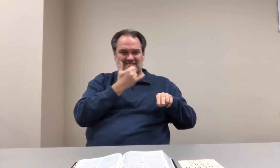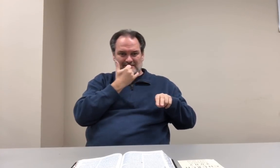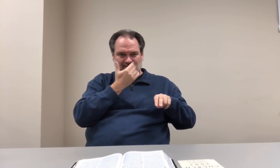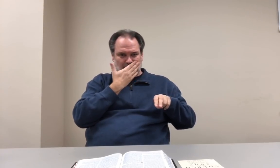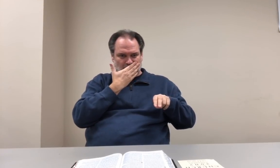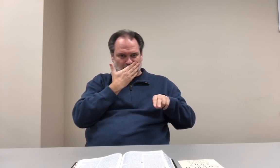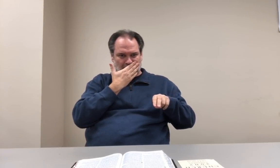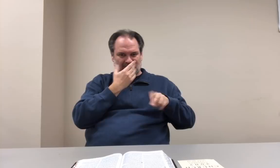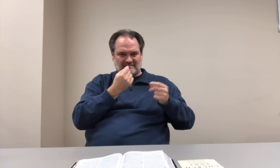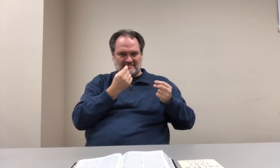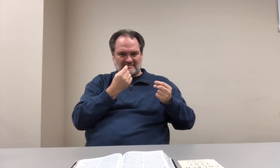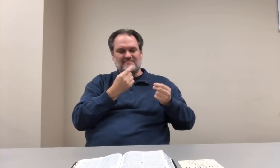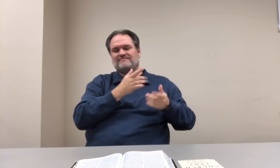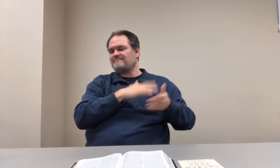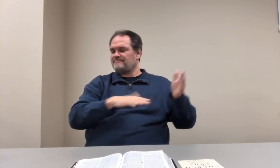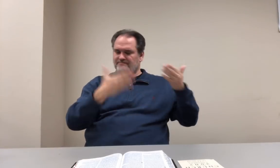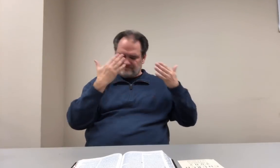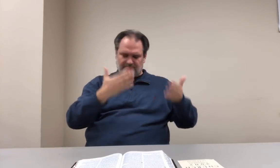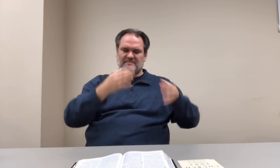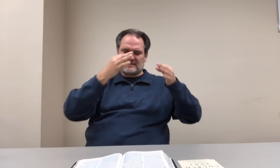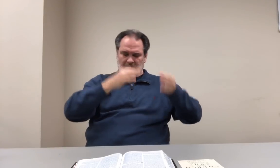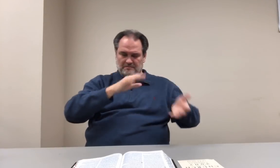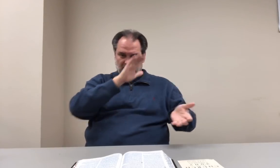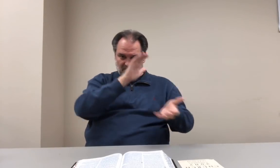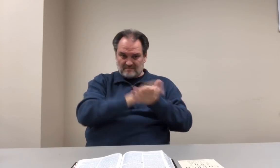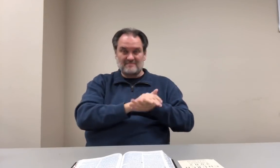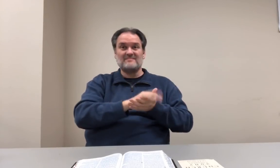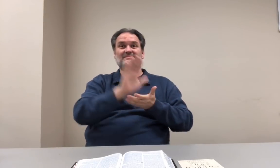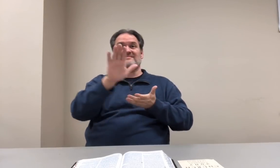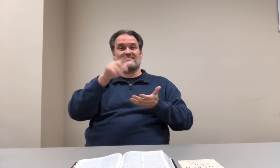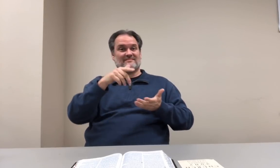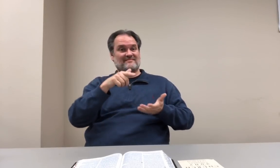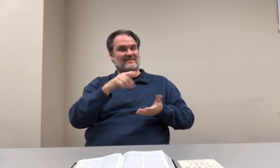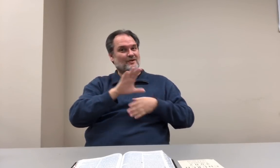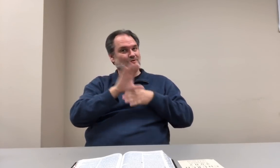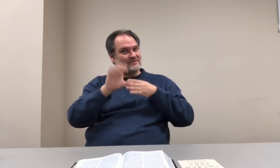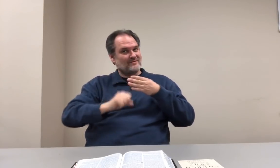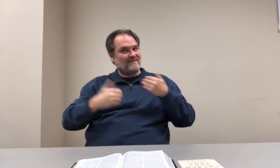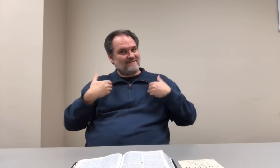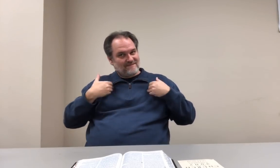it was this. Nobody in here thought, when they stepped out of bed, is the earth going to be there?